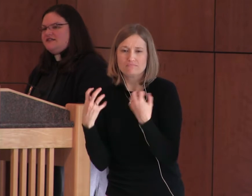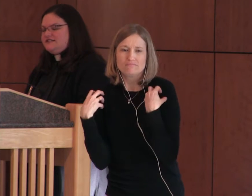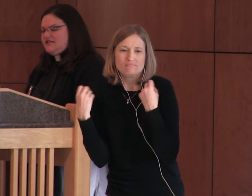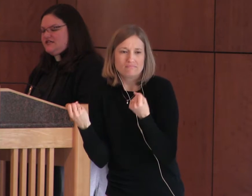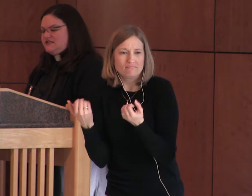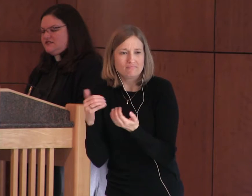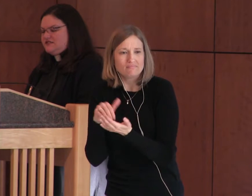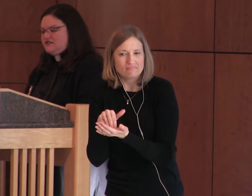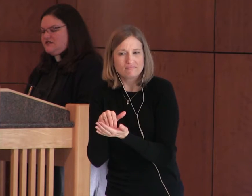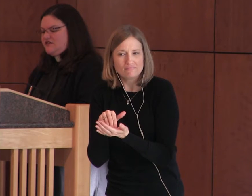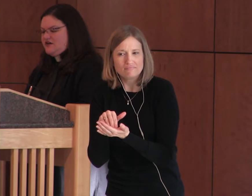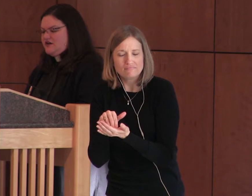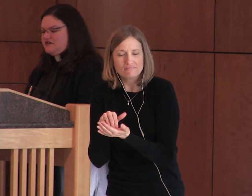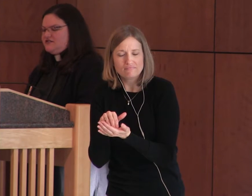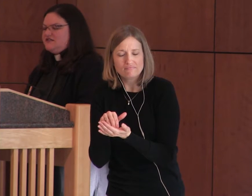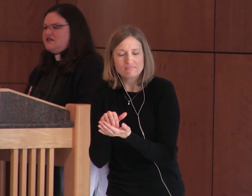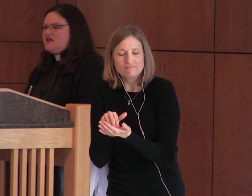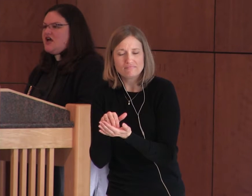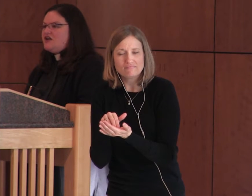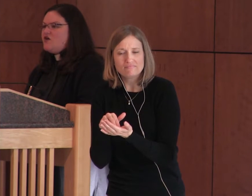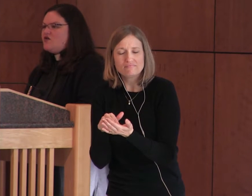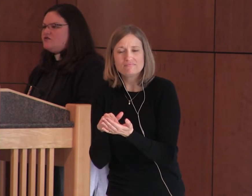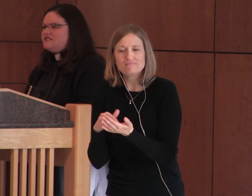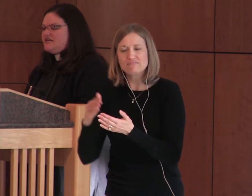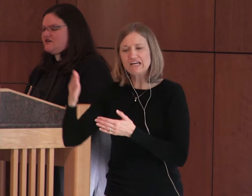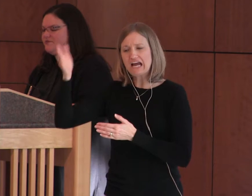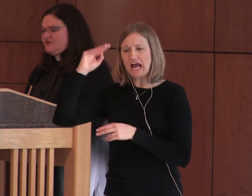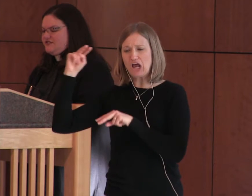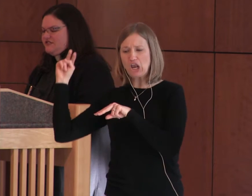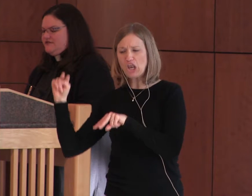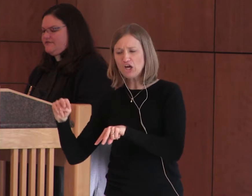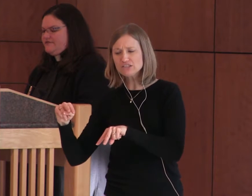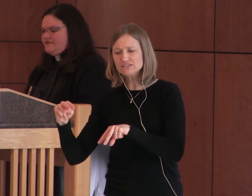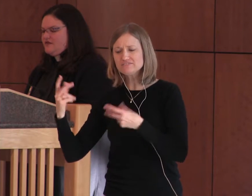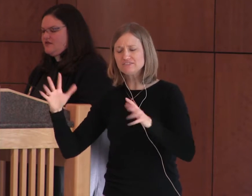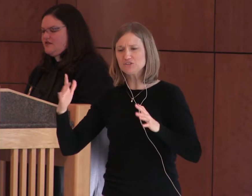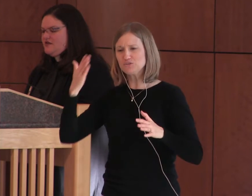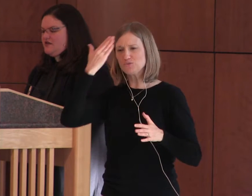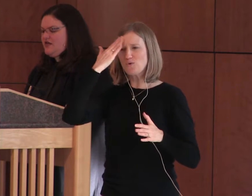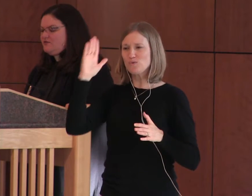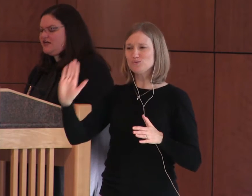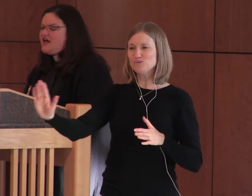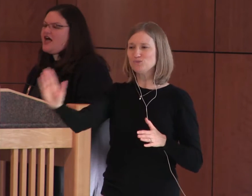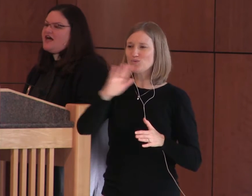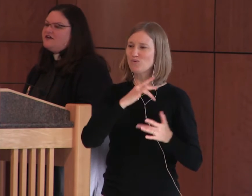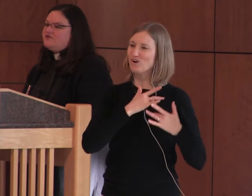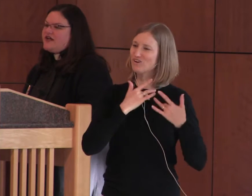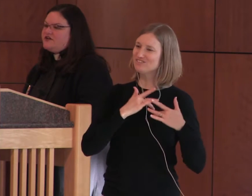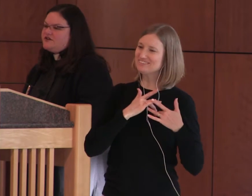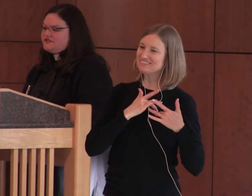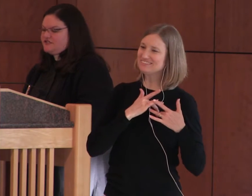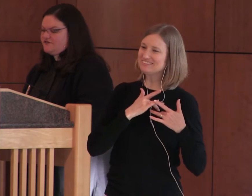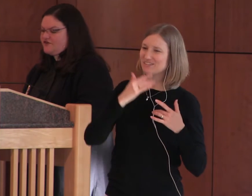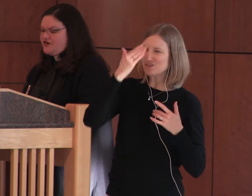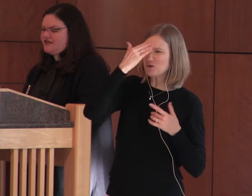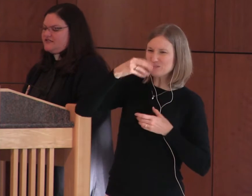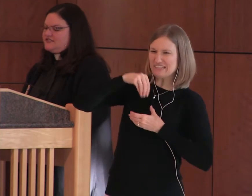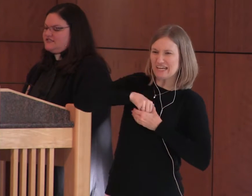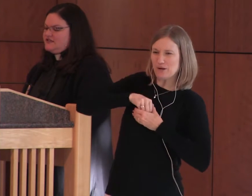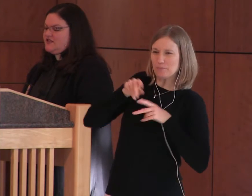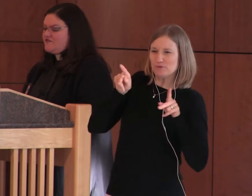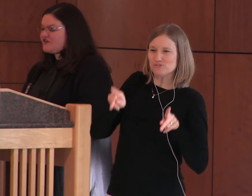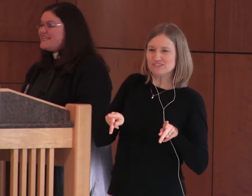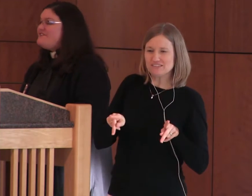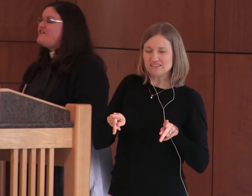And God sees the heart and knows the inner person. And when God renders the